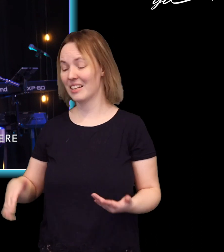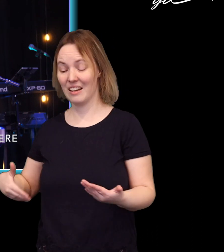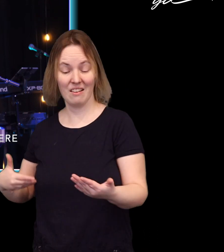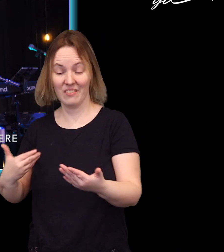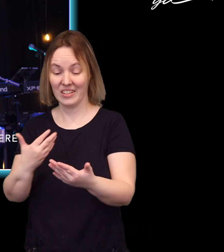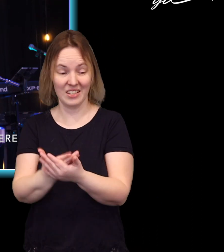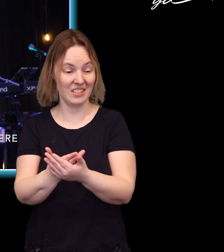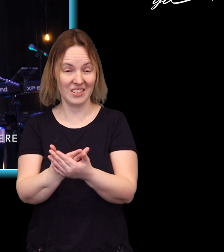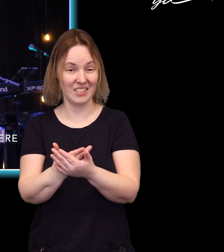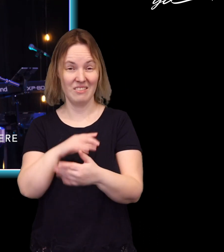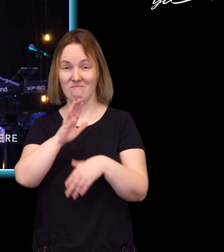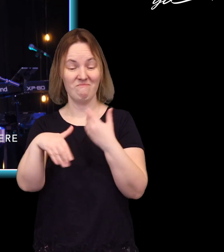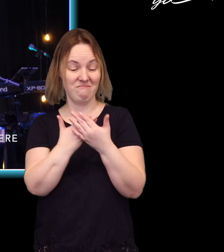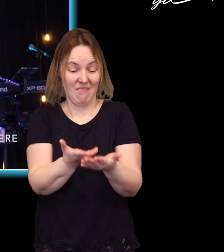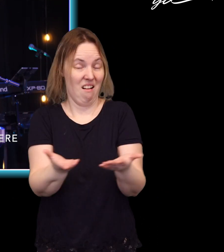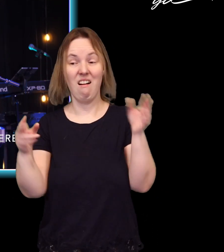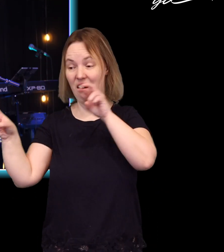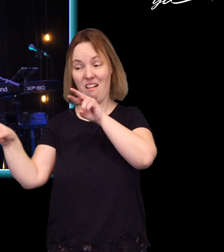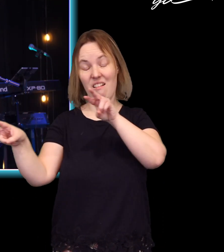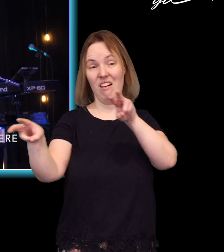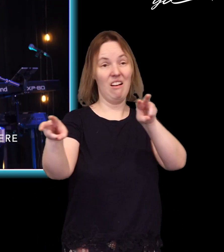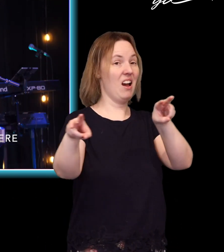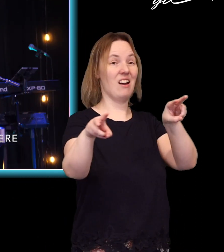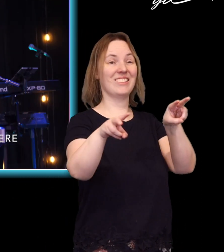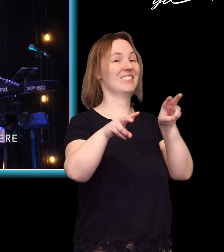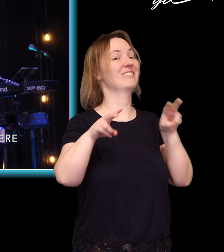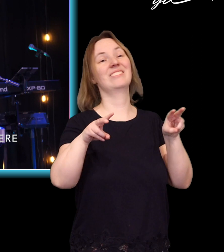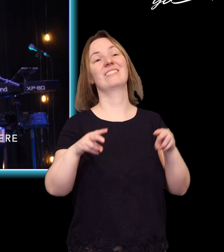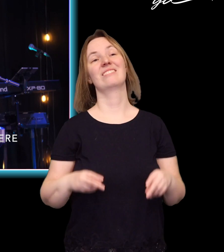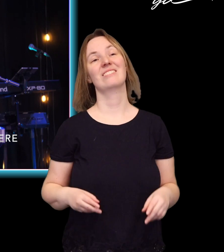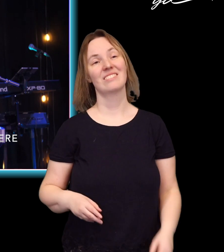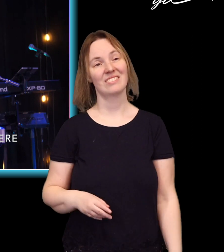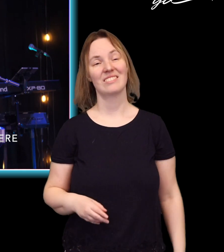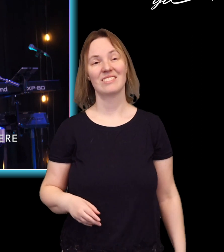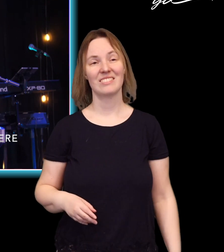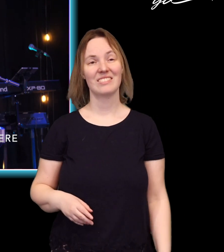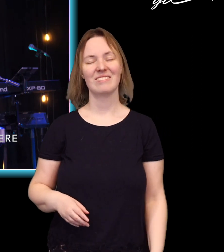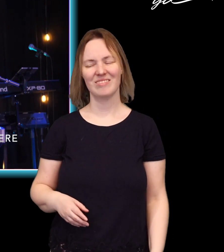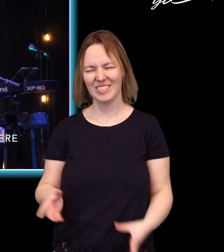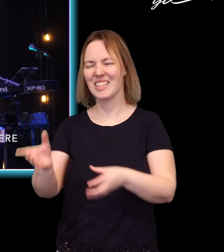The evidence is all around. The